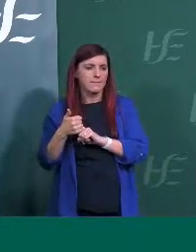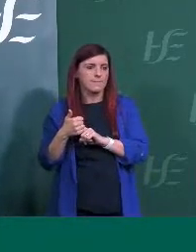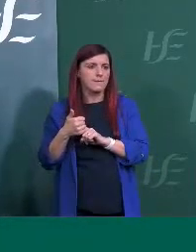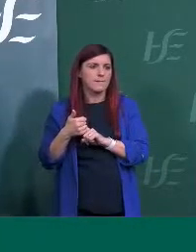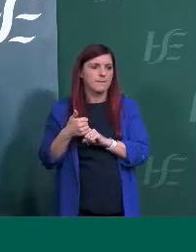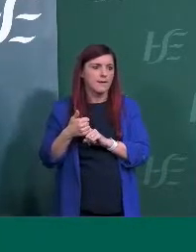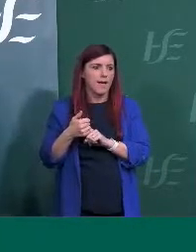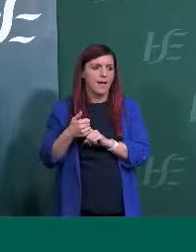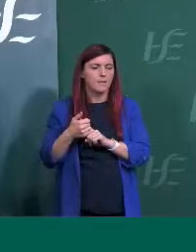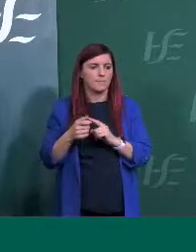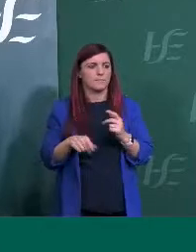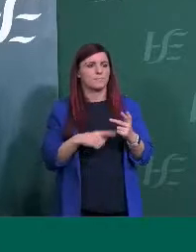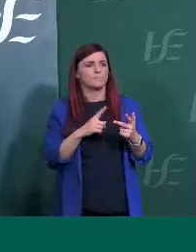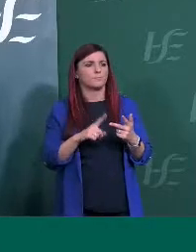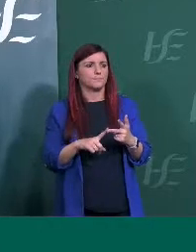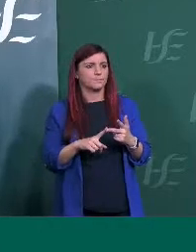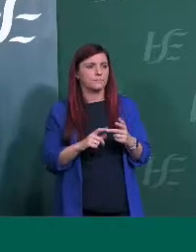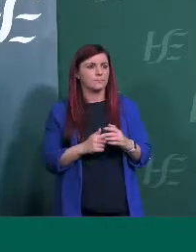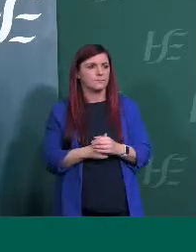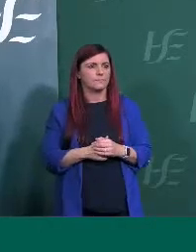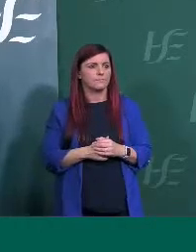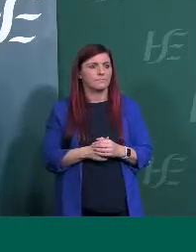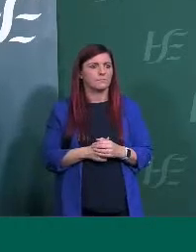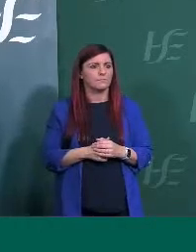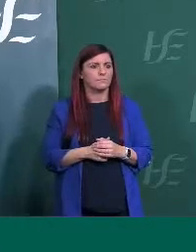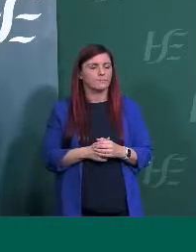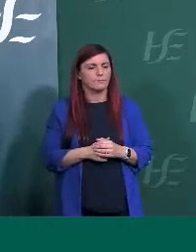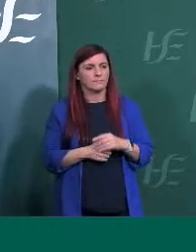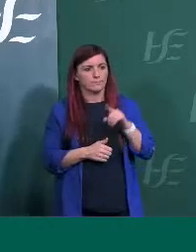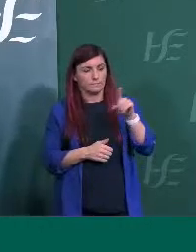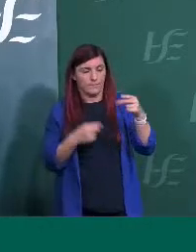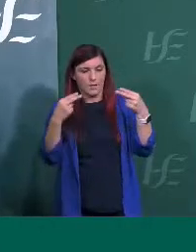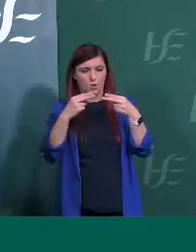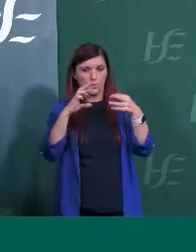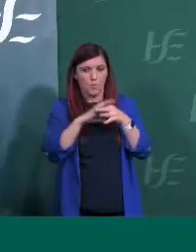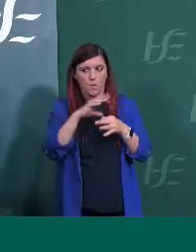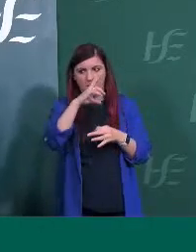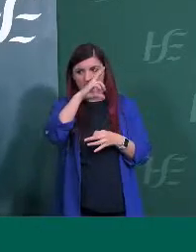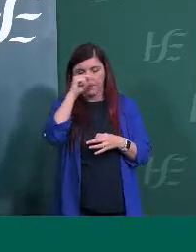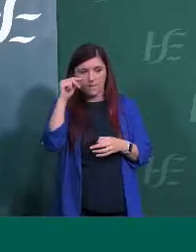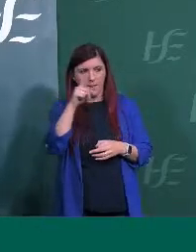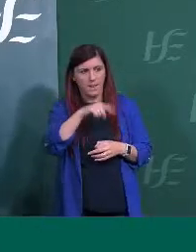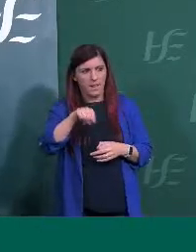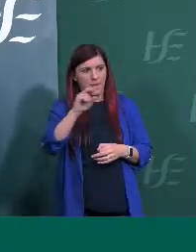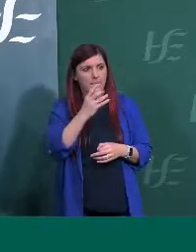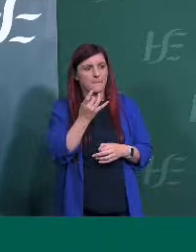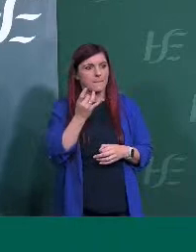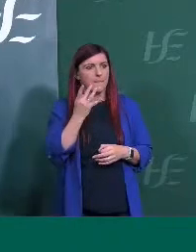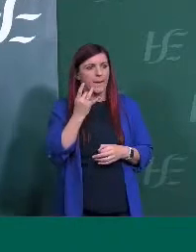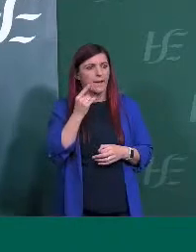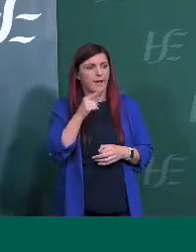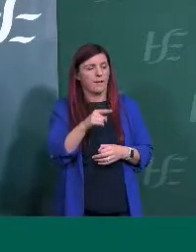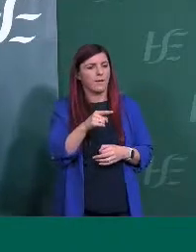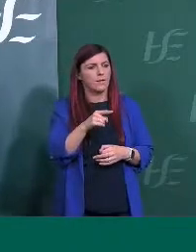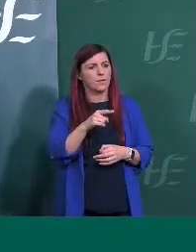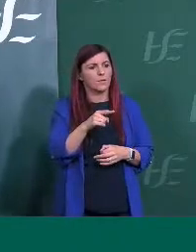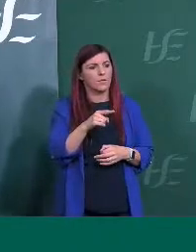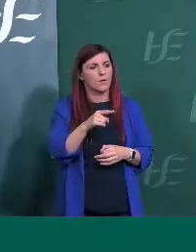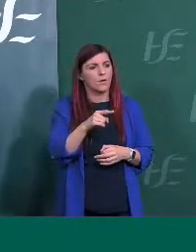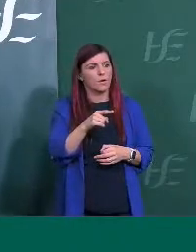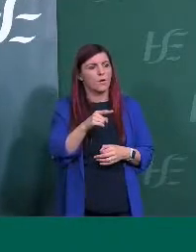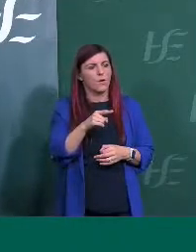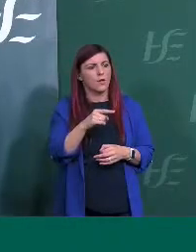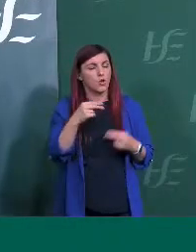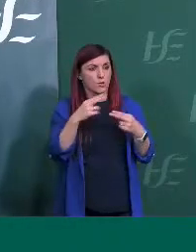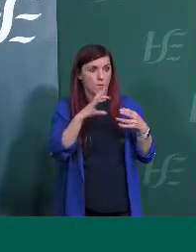severely ill they were. And this shows us in a nursing home example. The pink are nursing homes, the dark purple are community